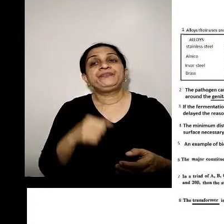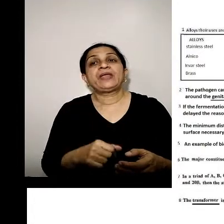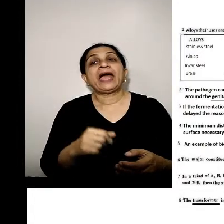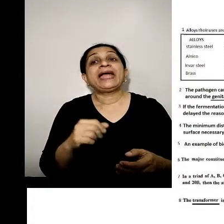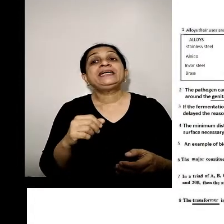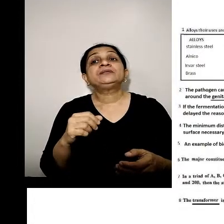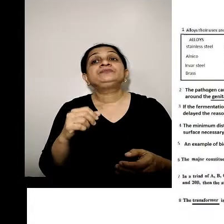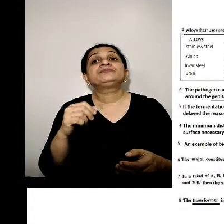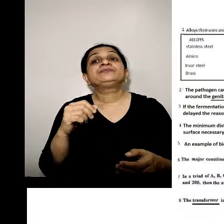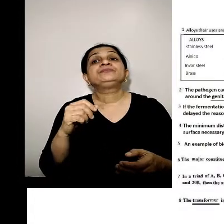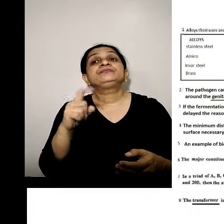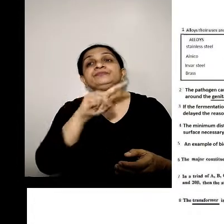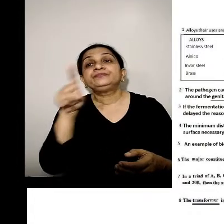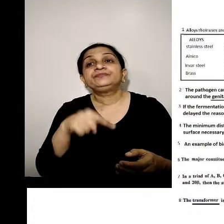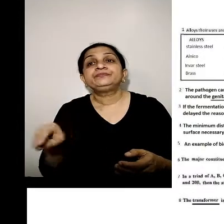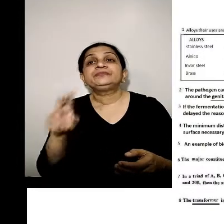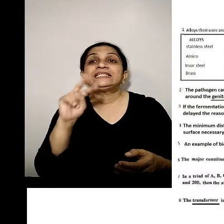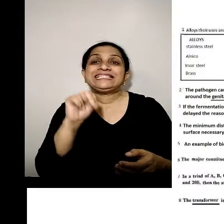copper and